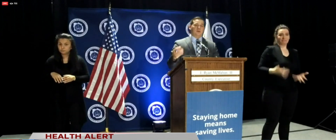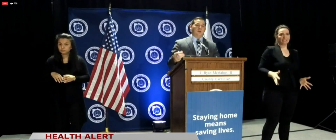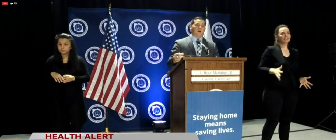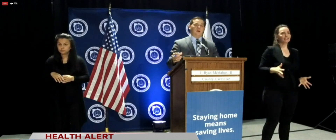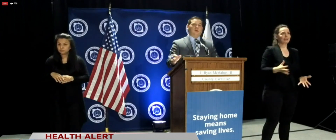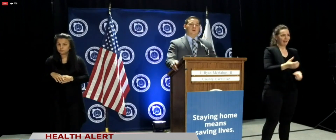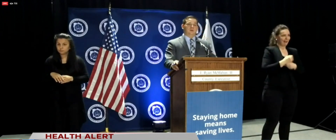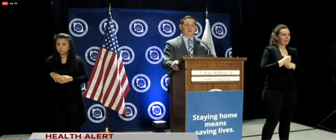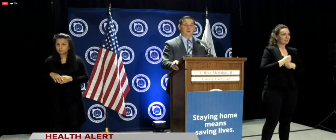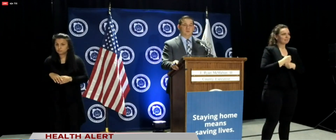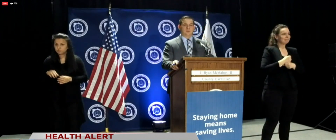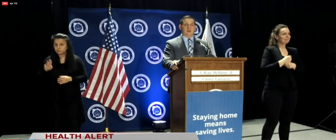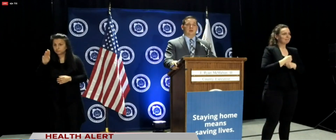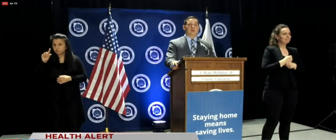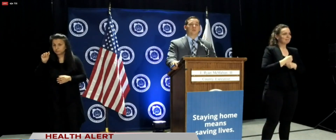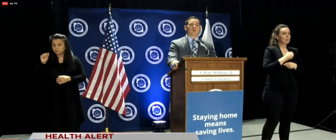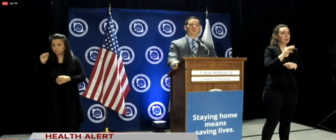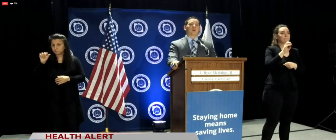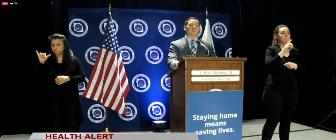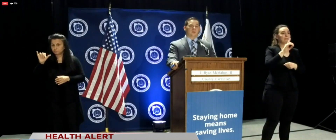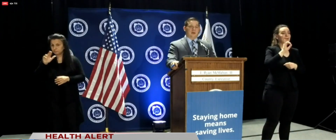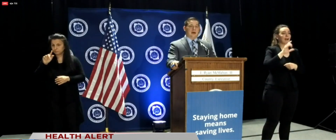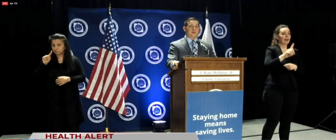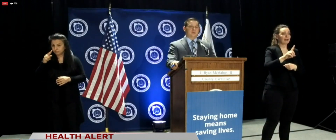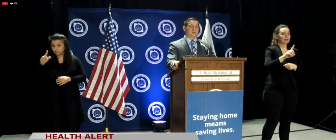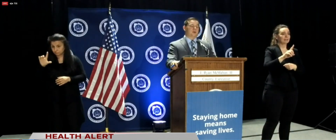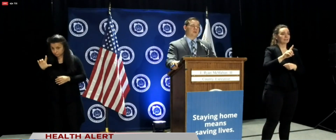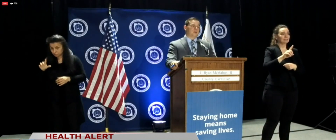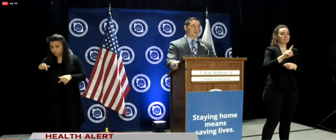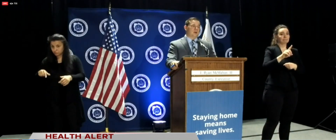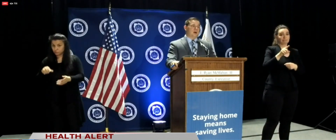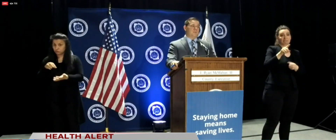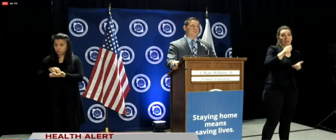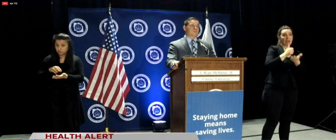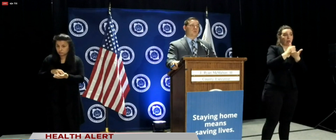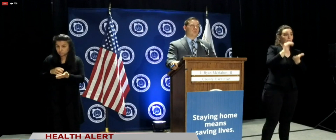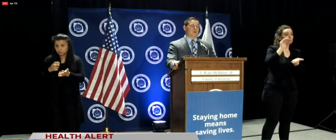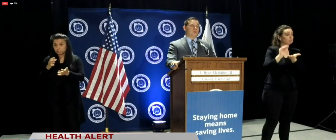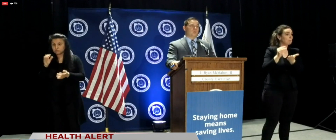relief. That could be worth $20 million, right?